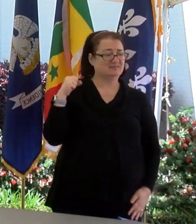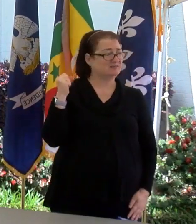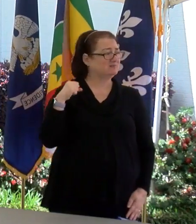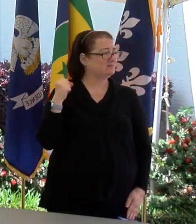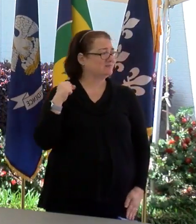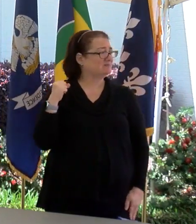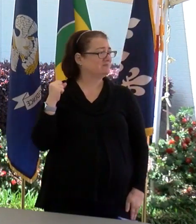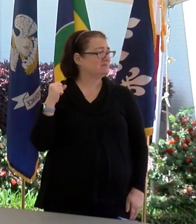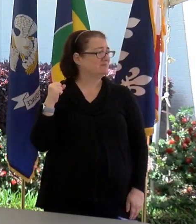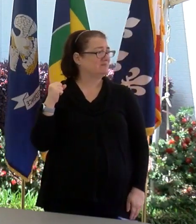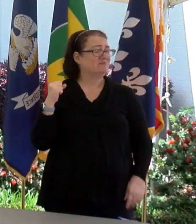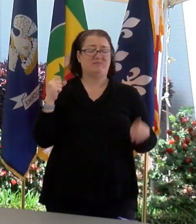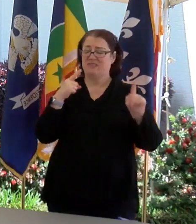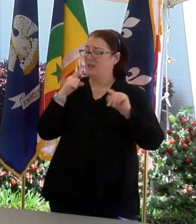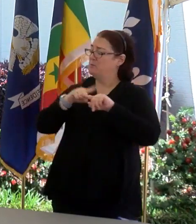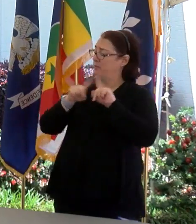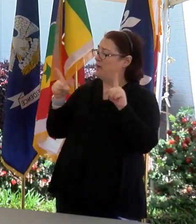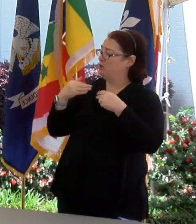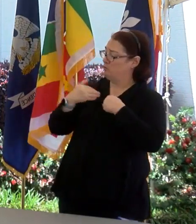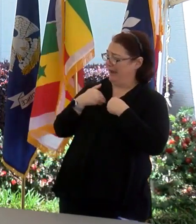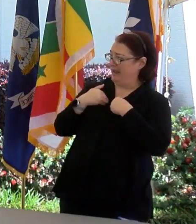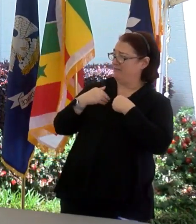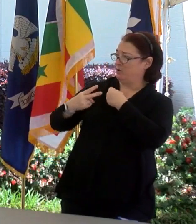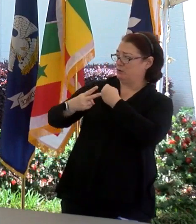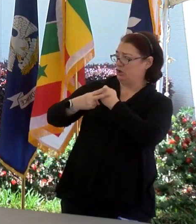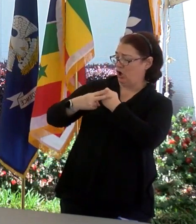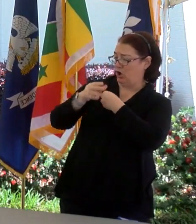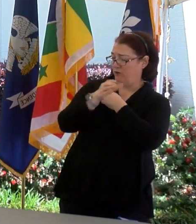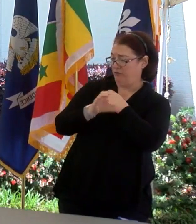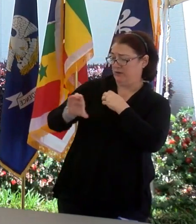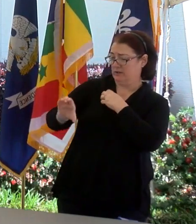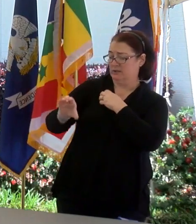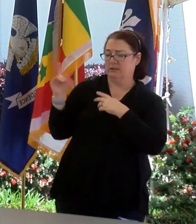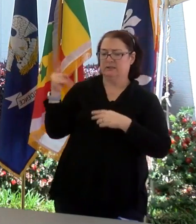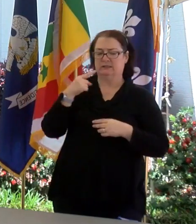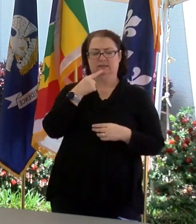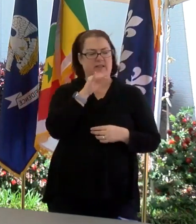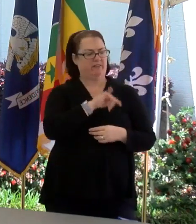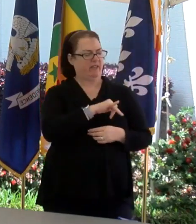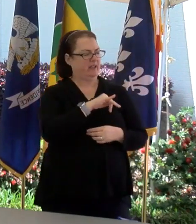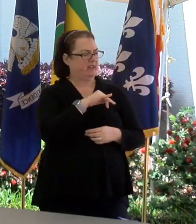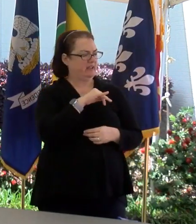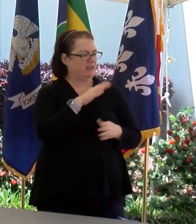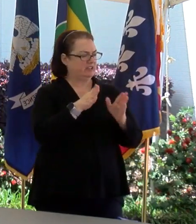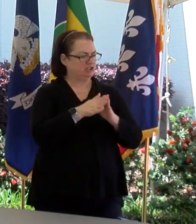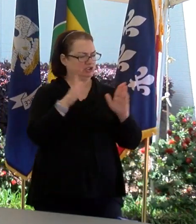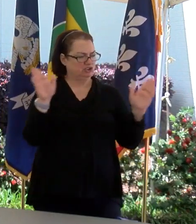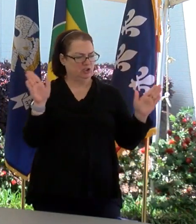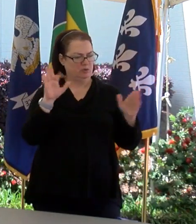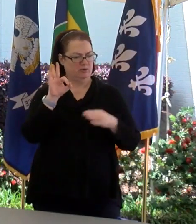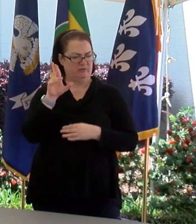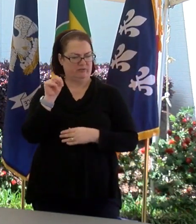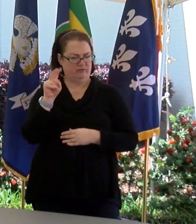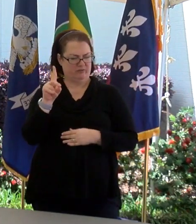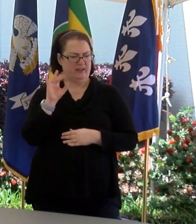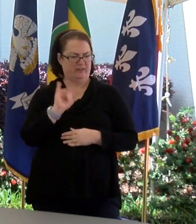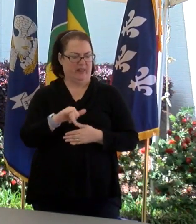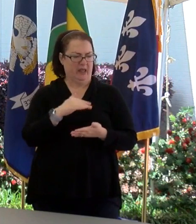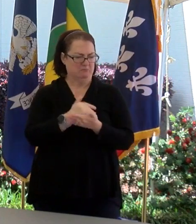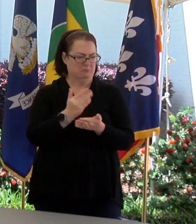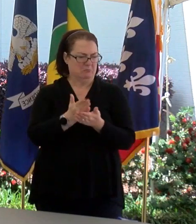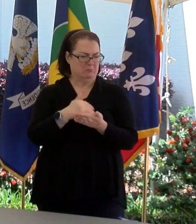is a reserve, correct? So the general fund, uh, was, I think what you're referring to as the reserve was budgeted at